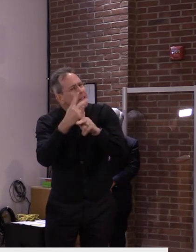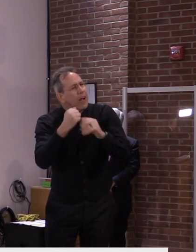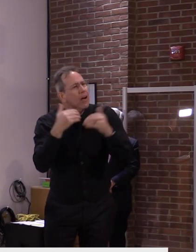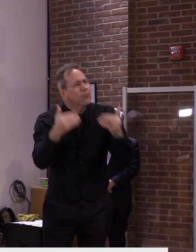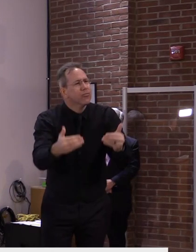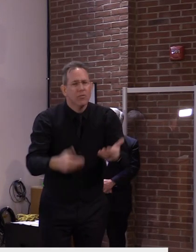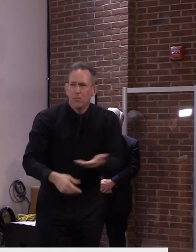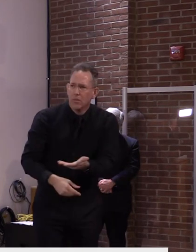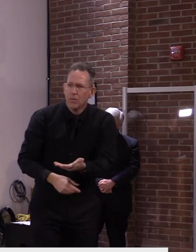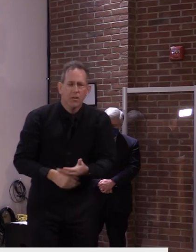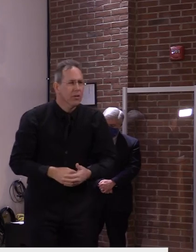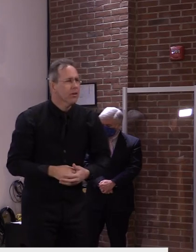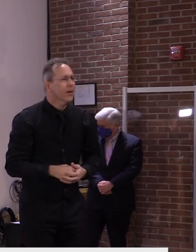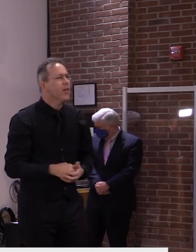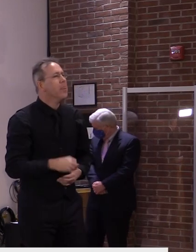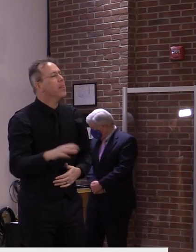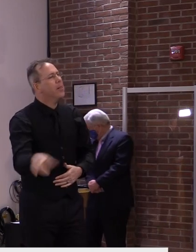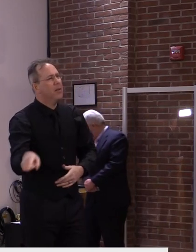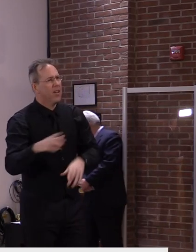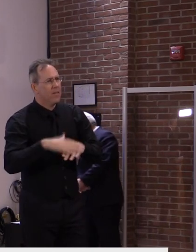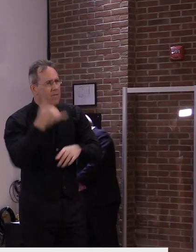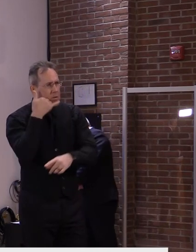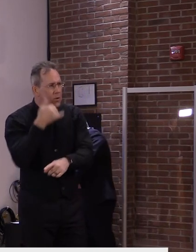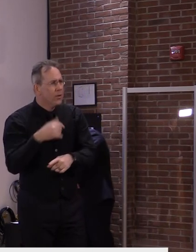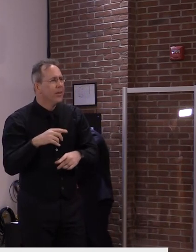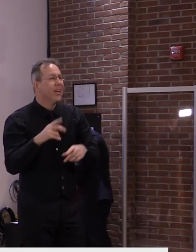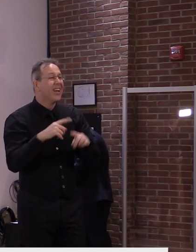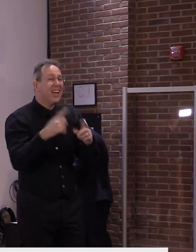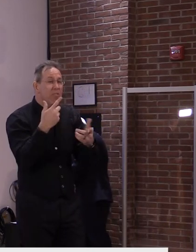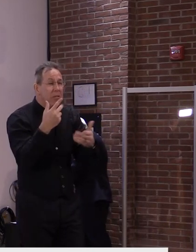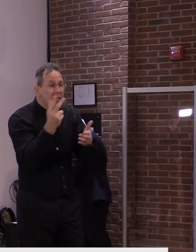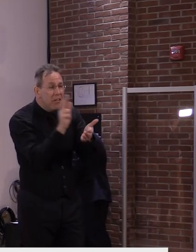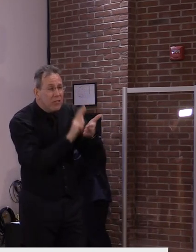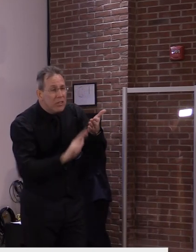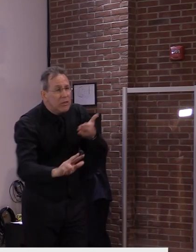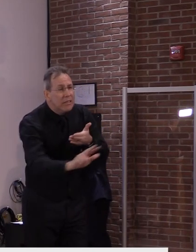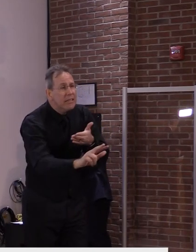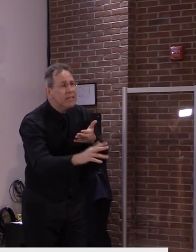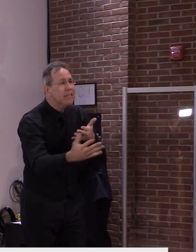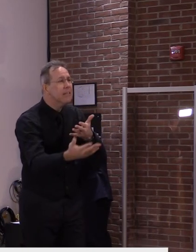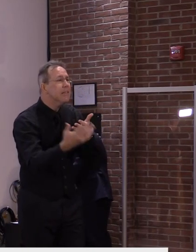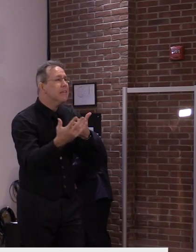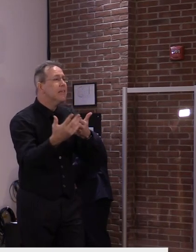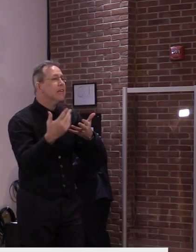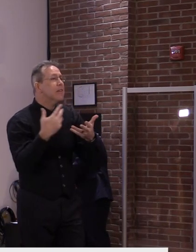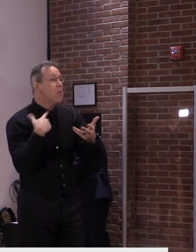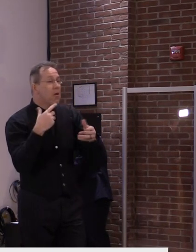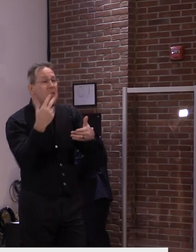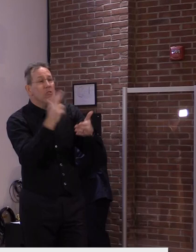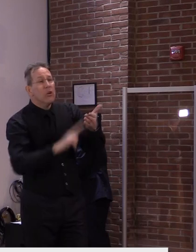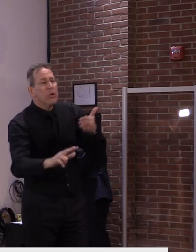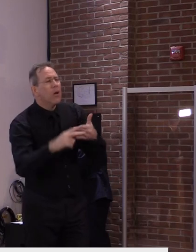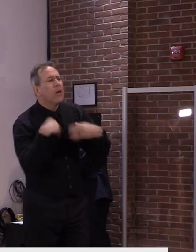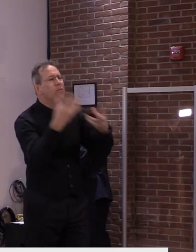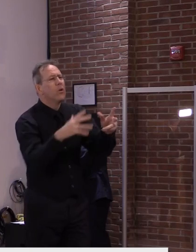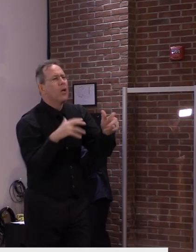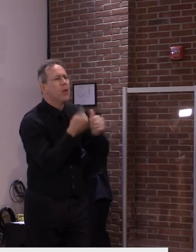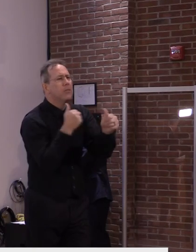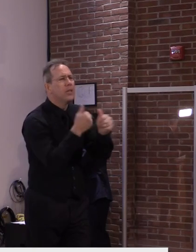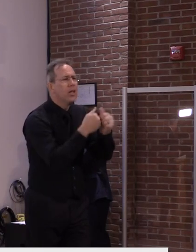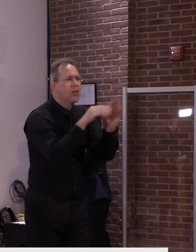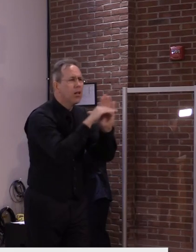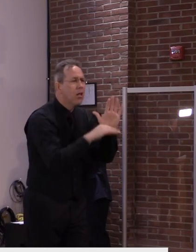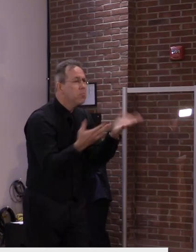Hopefully in the next couple of weeks we can at least give them an update that will give a better feel for that. Again, so much is happening right now,